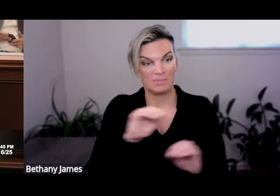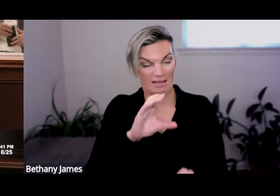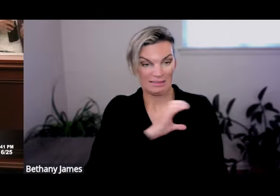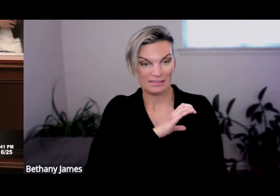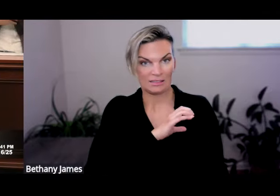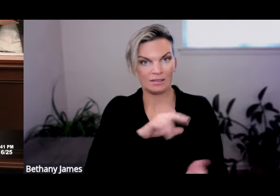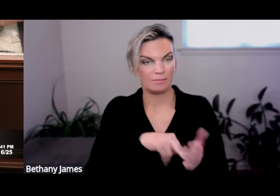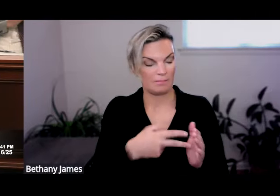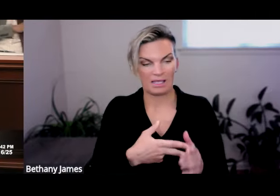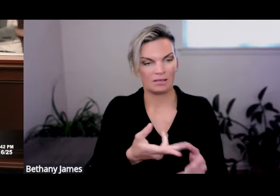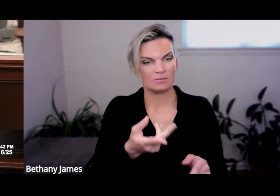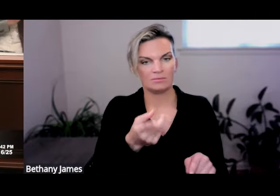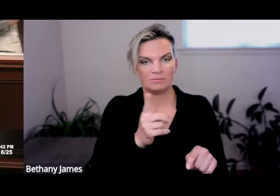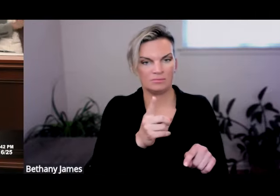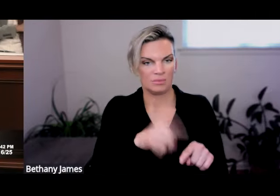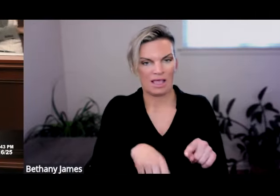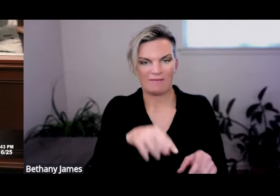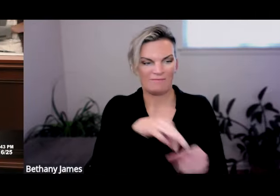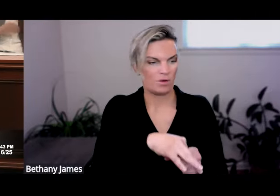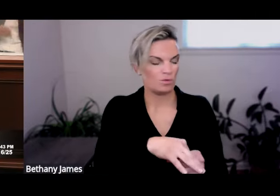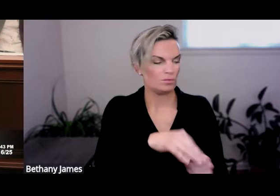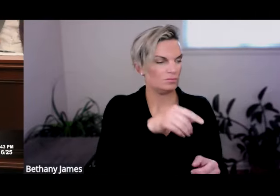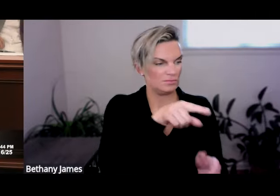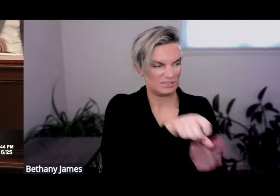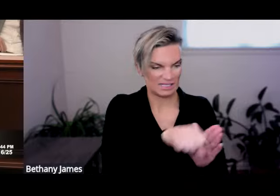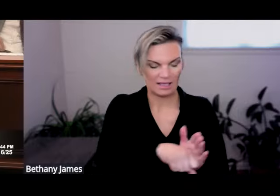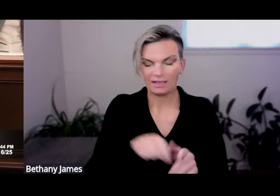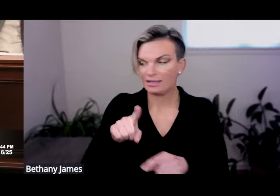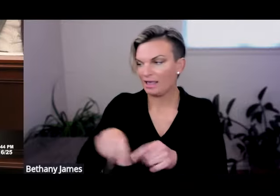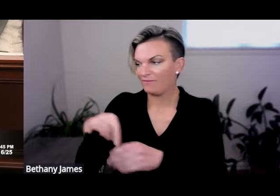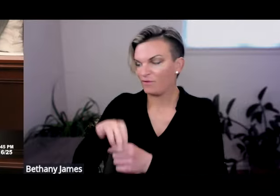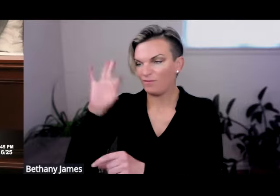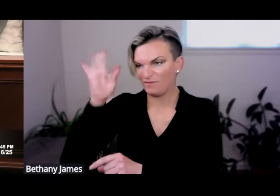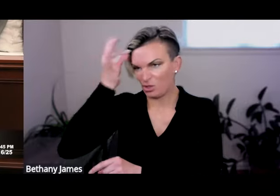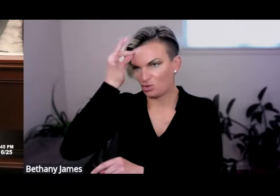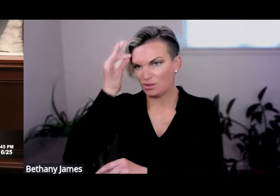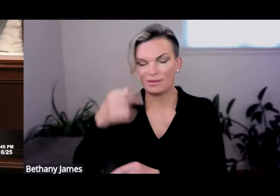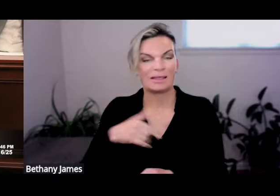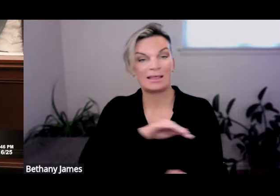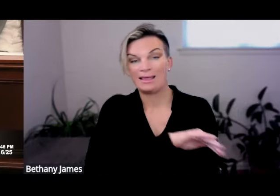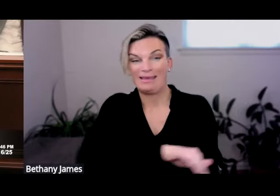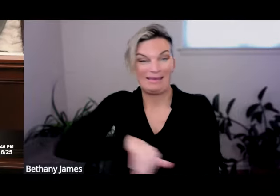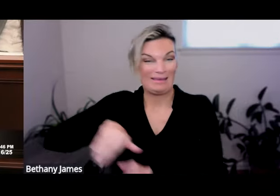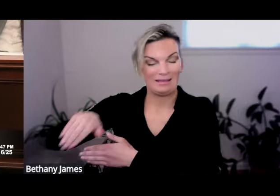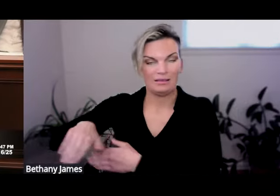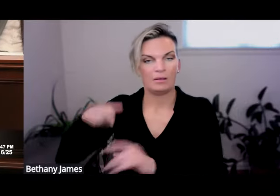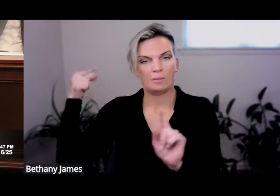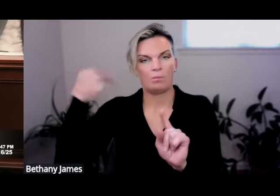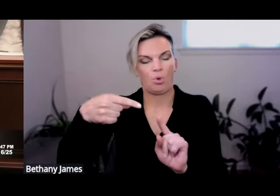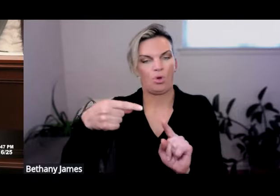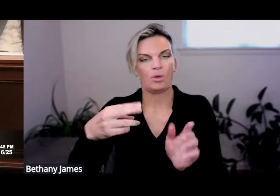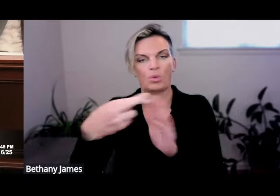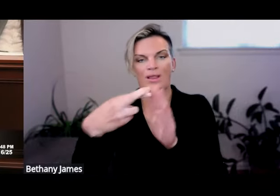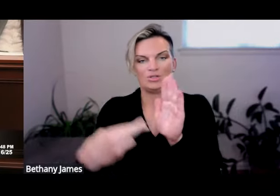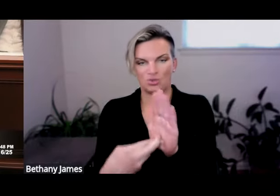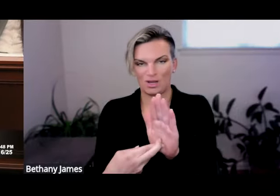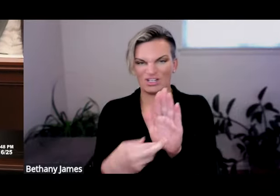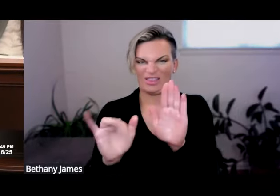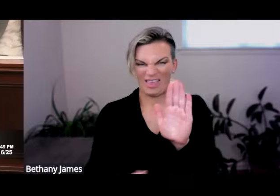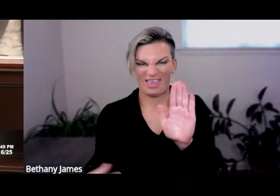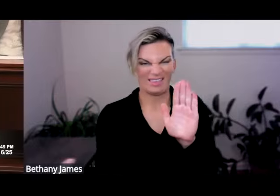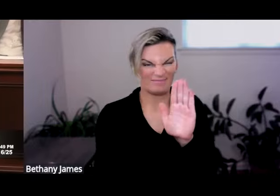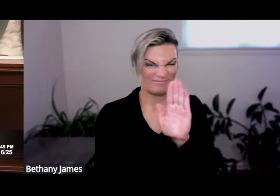federal elections either. It's the registration process that's at issue. And that's why the bigger check of everybody